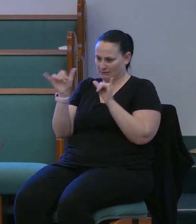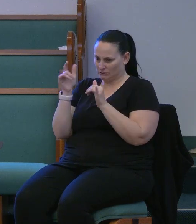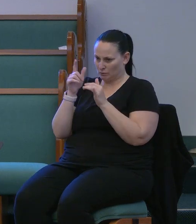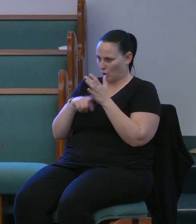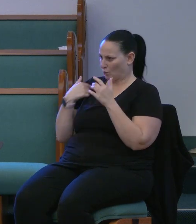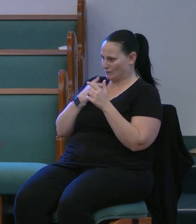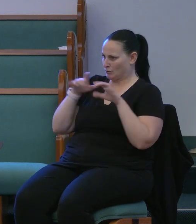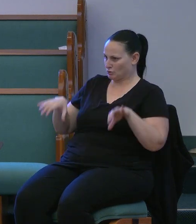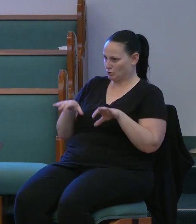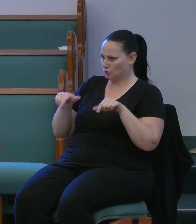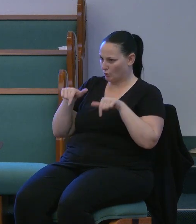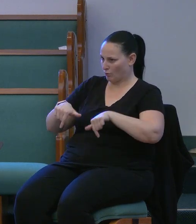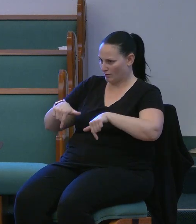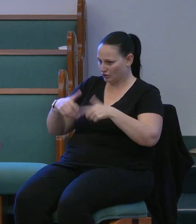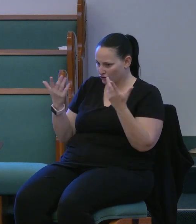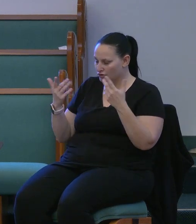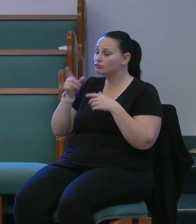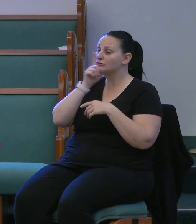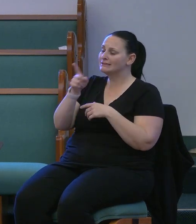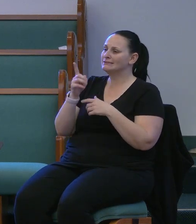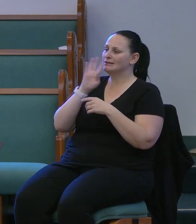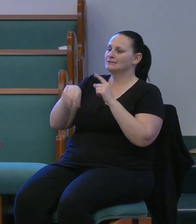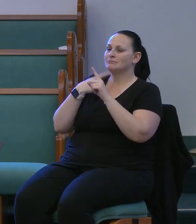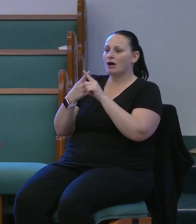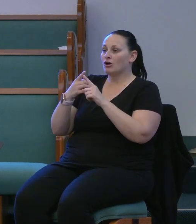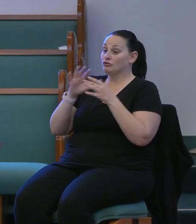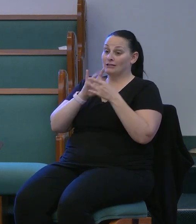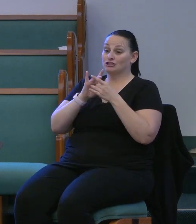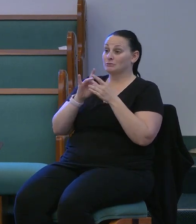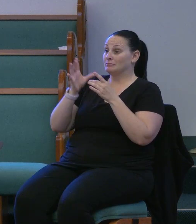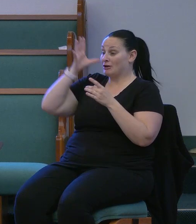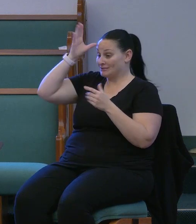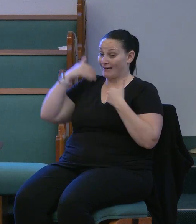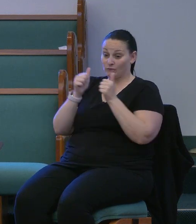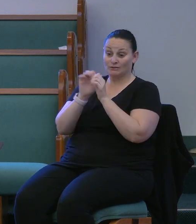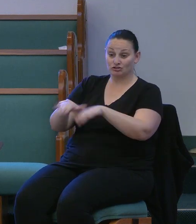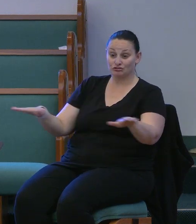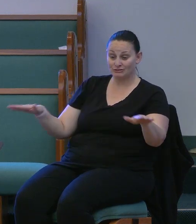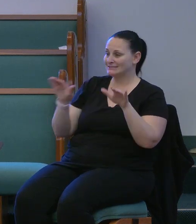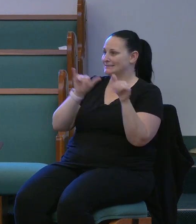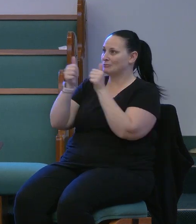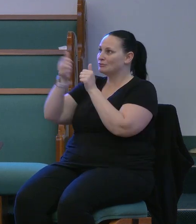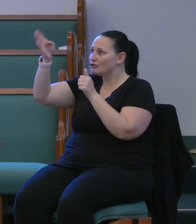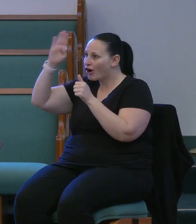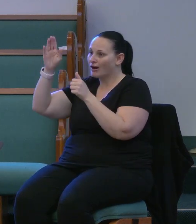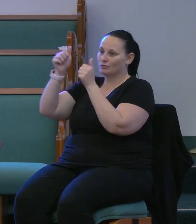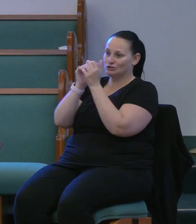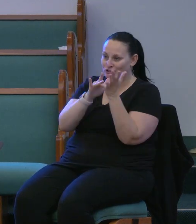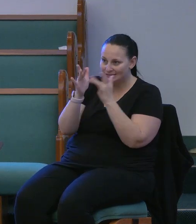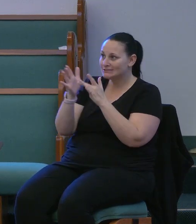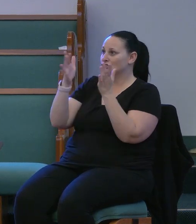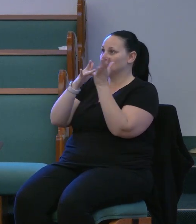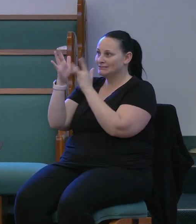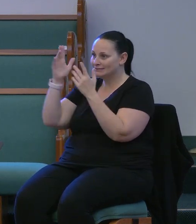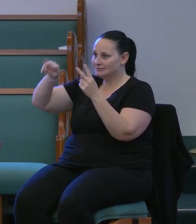here. It echoes a relationship that parents have with their child, as God had with Jesus, as Jesus had with